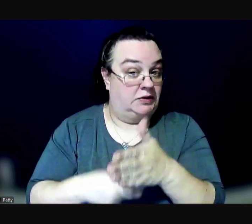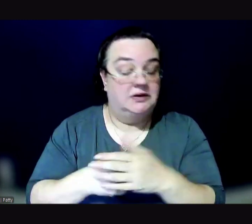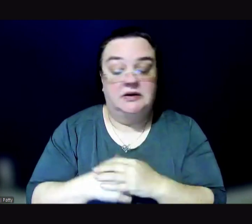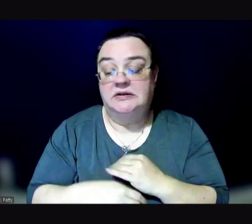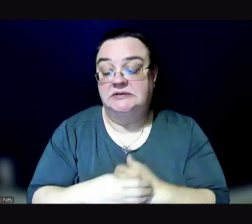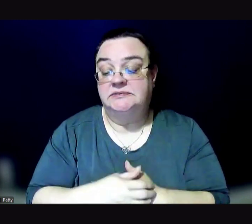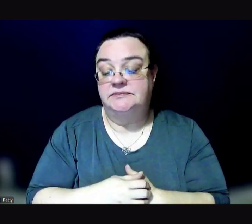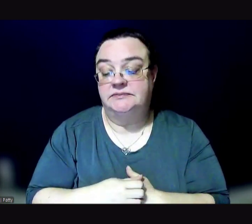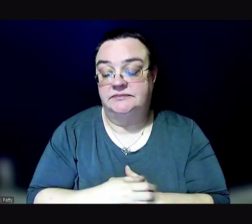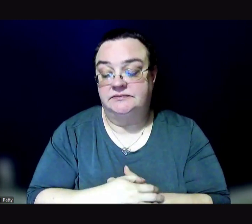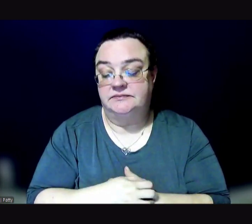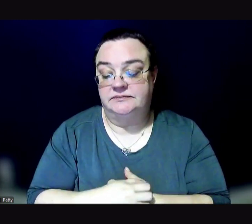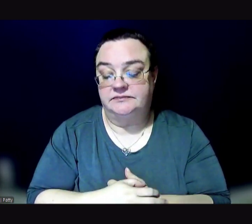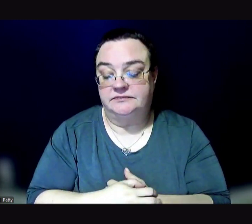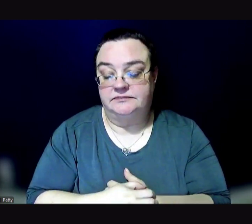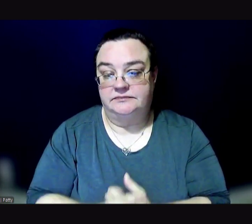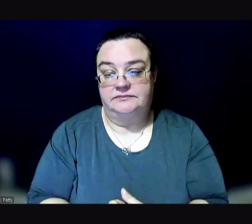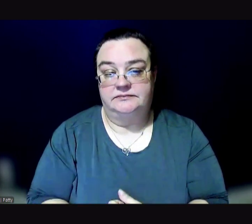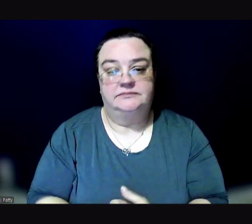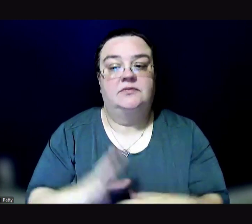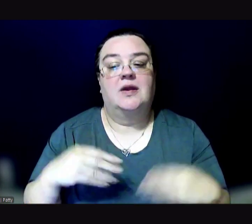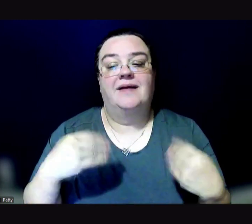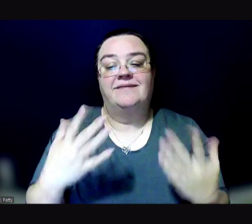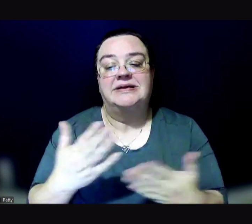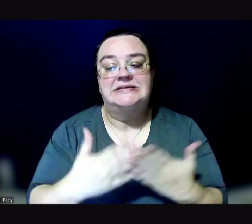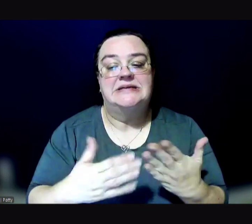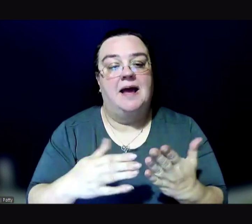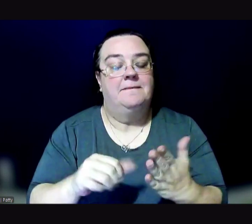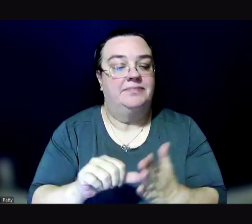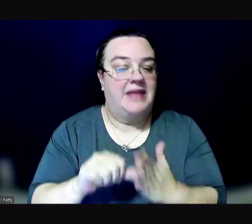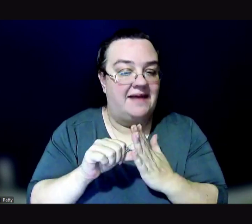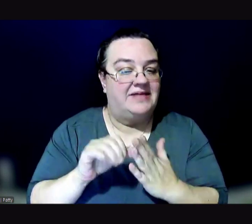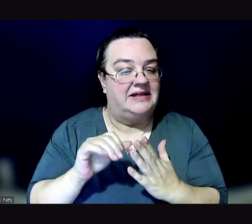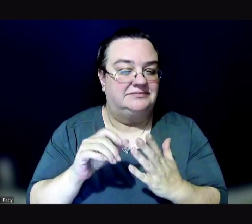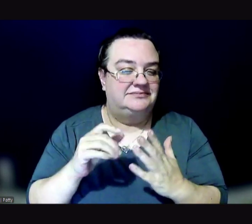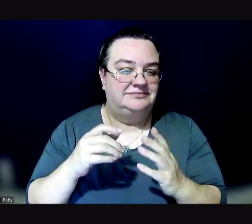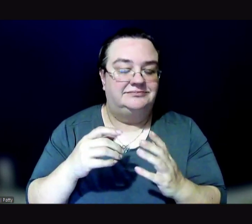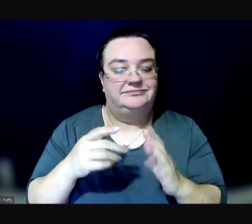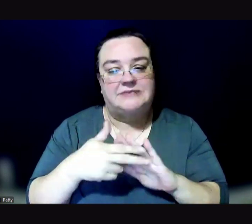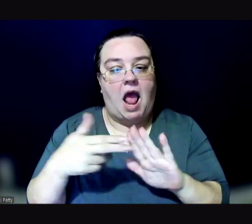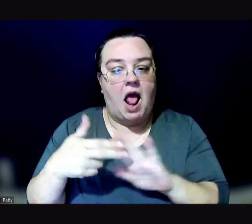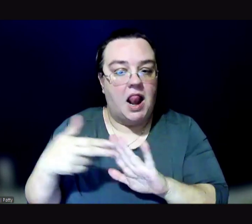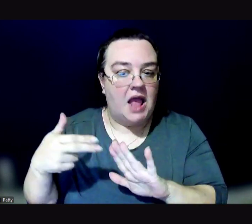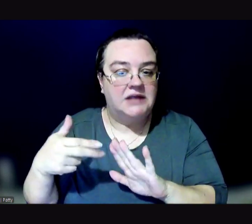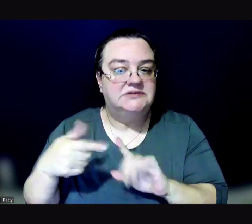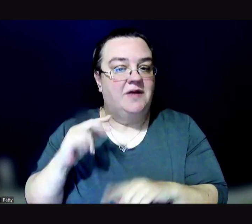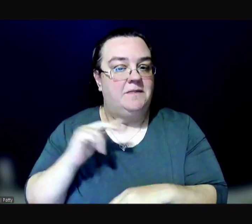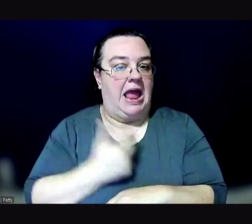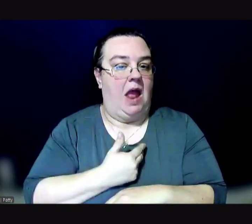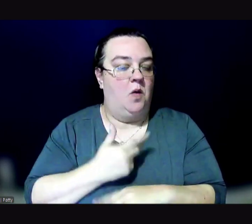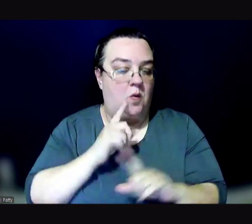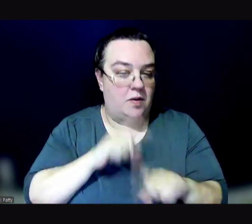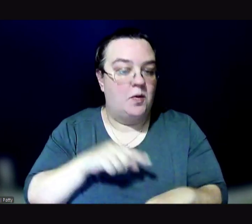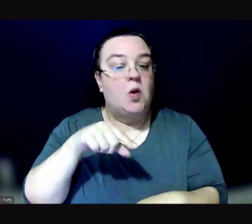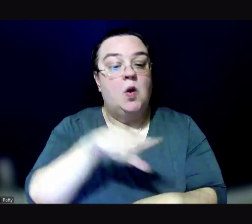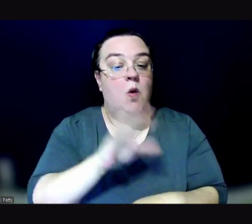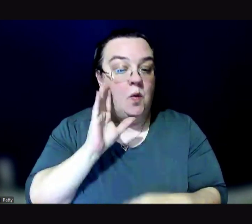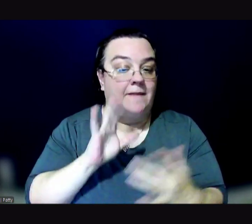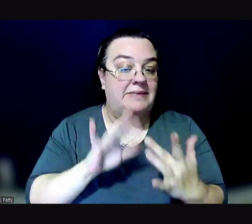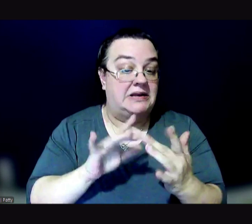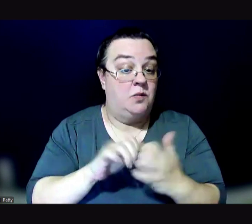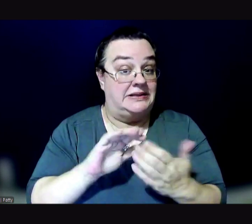to provide a few highlights of my report. You all will be in touch with town staff